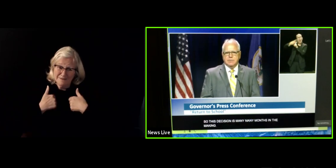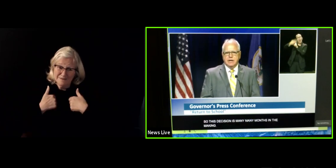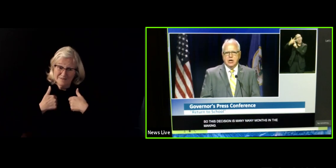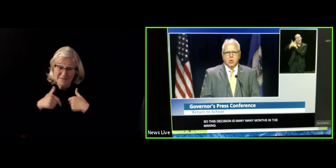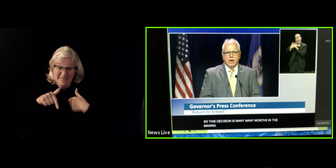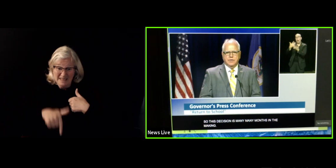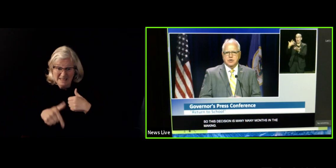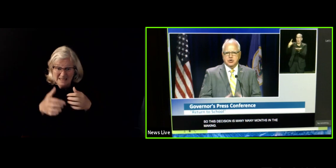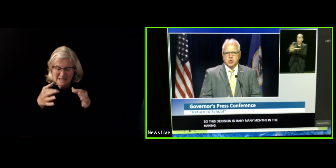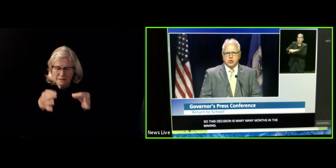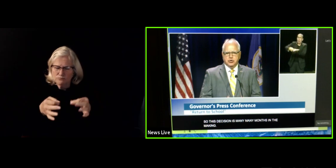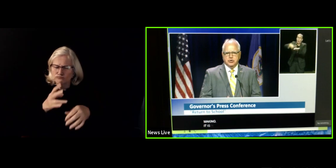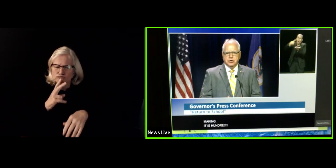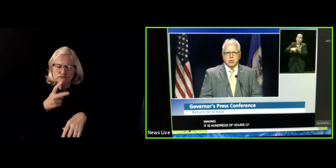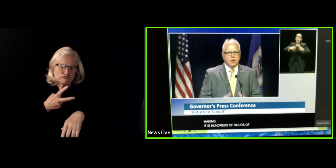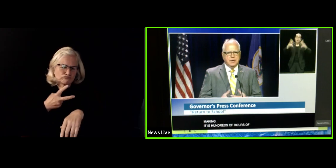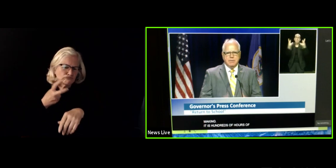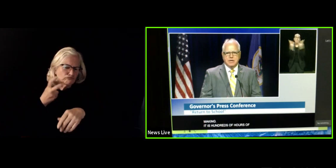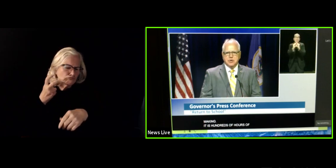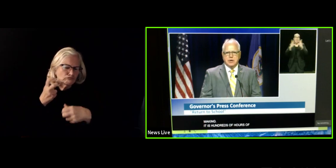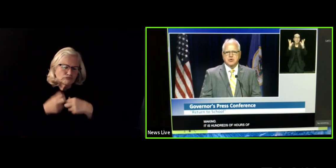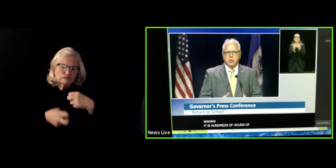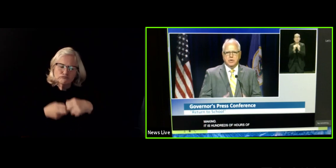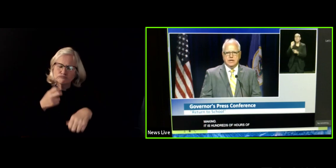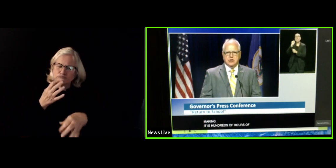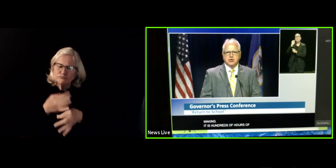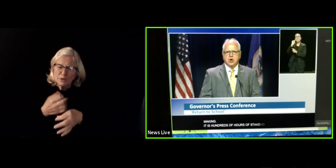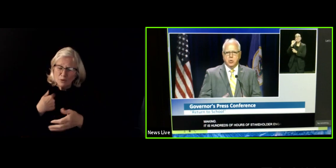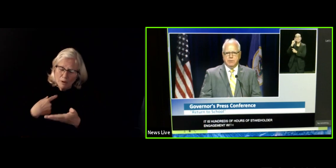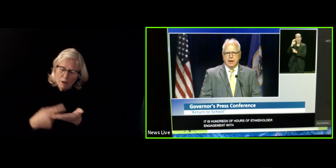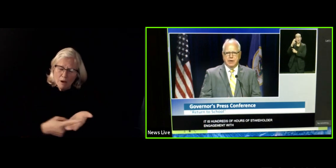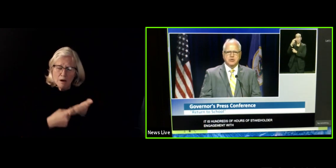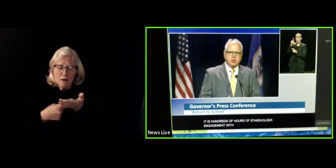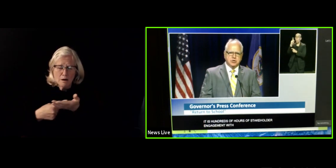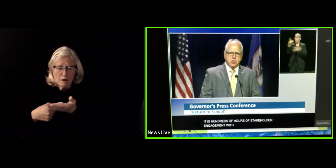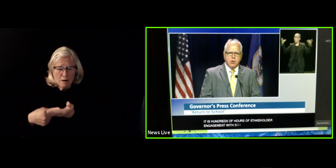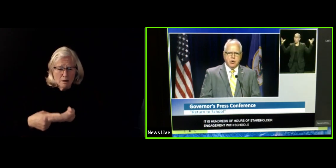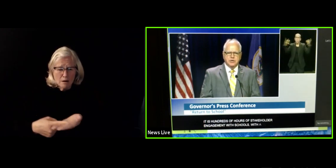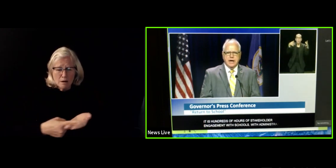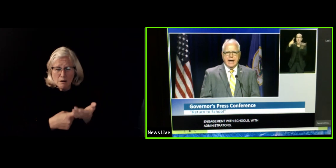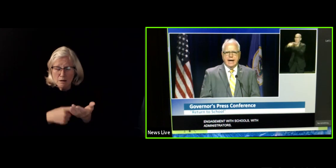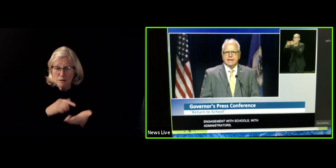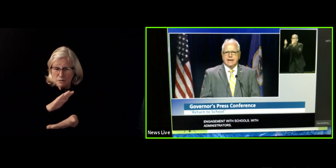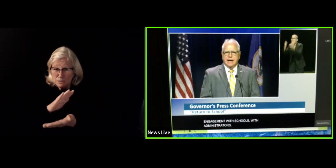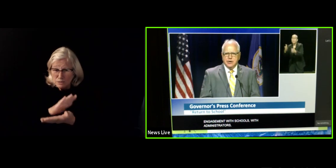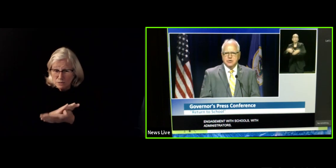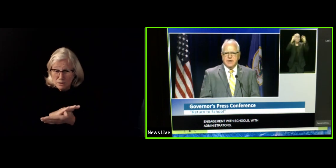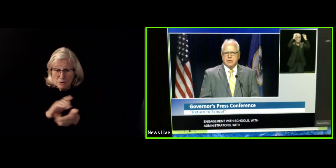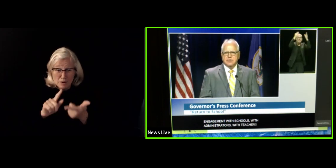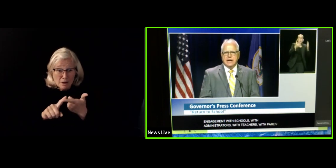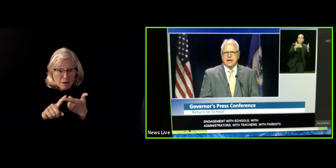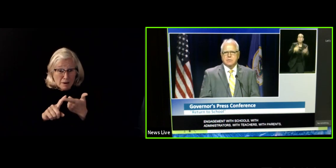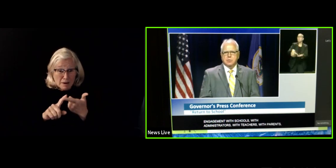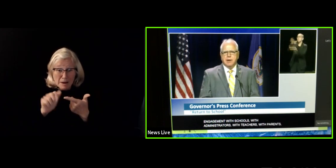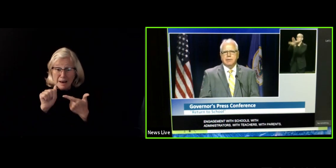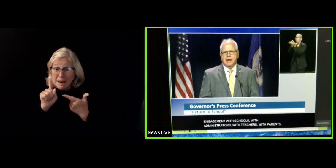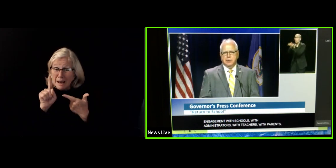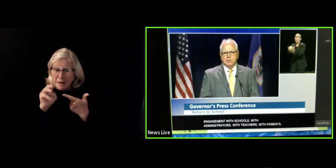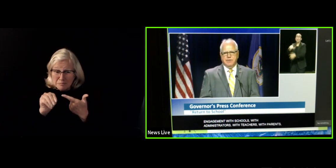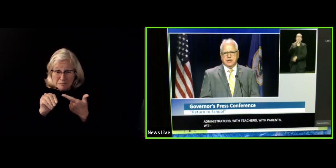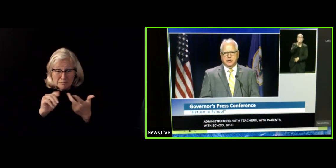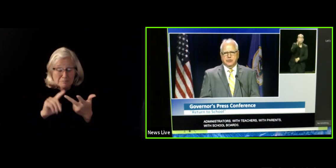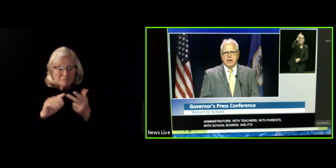engagement with schools, with administrators, with teachers, with parents, with school boards, and it's hundreds of hours of engagement with public